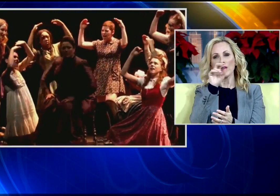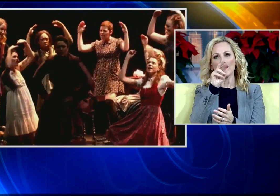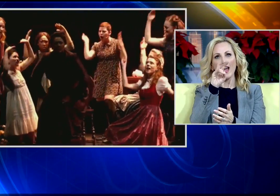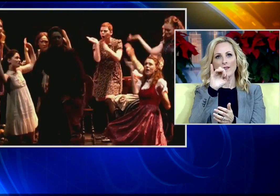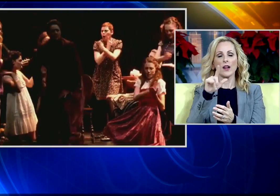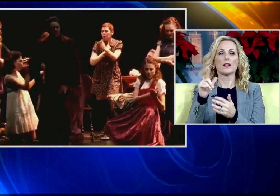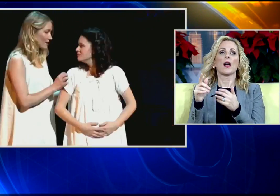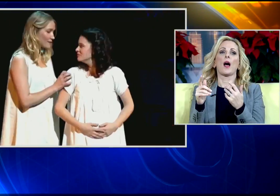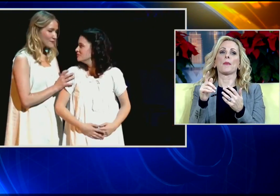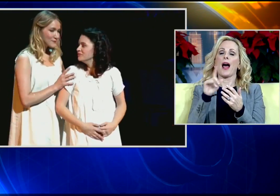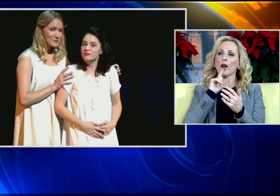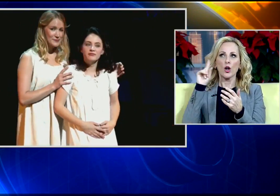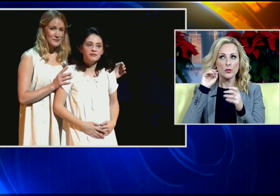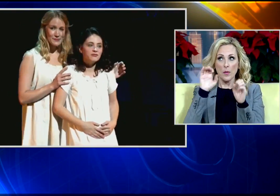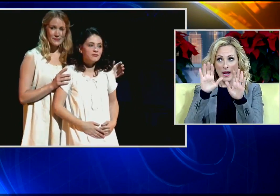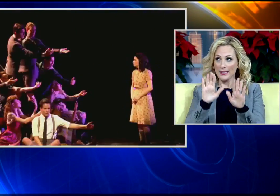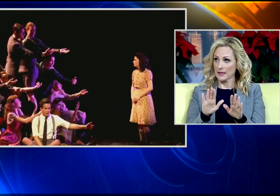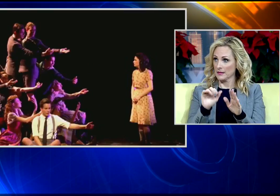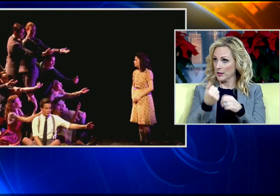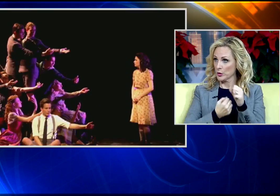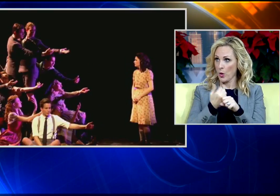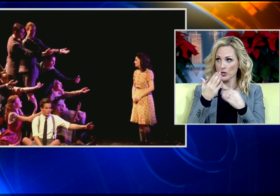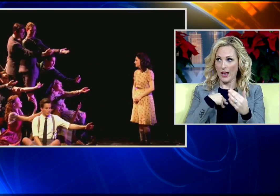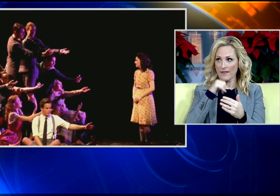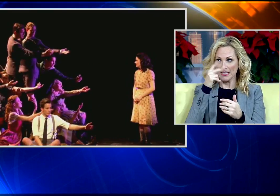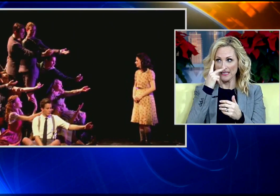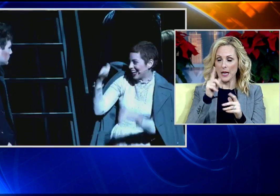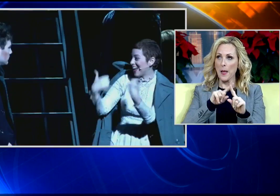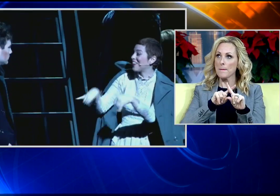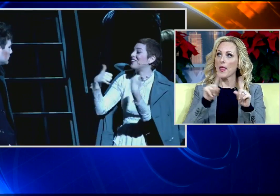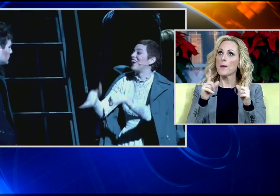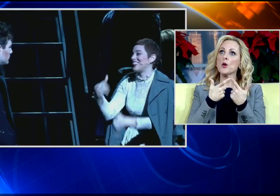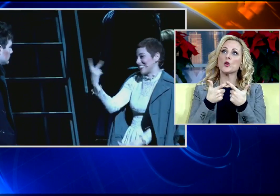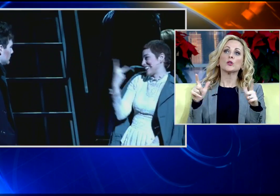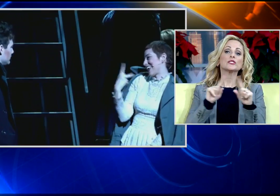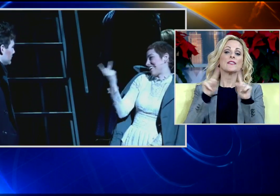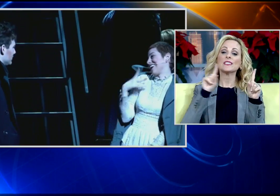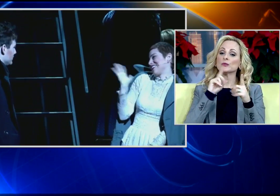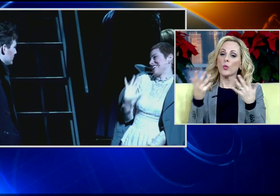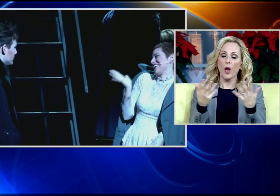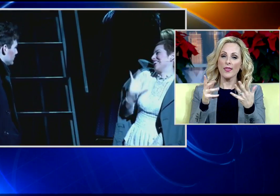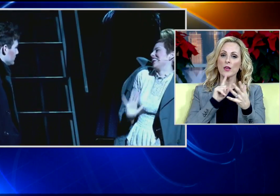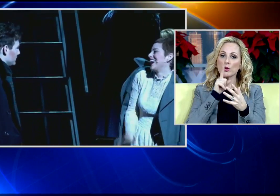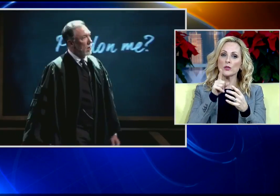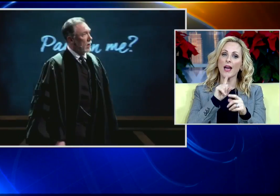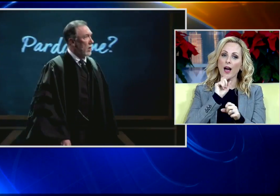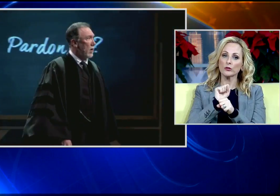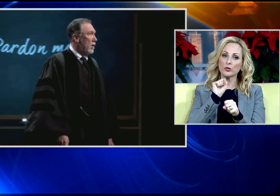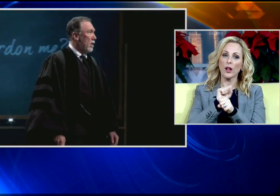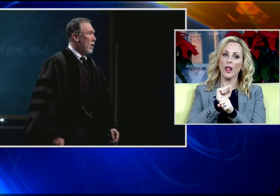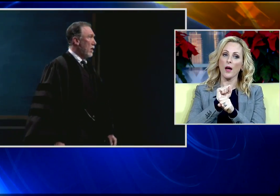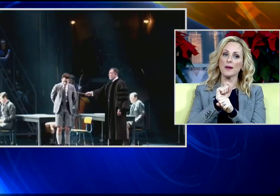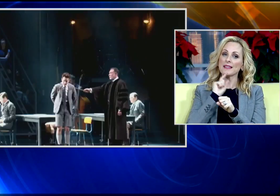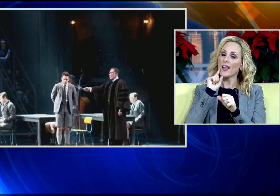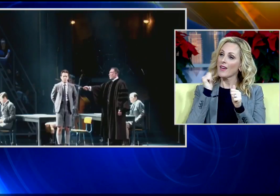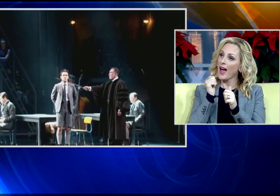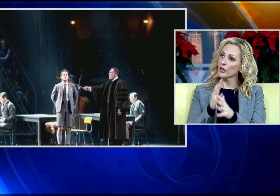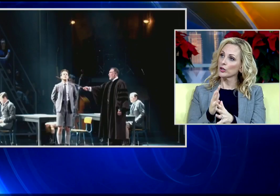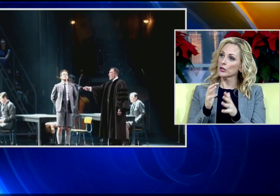like a re-envisioning of the show. And as I heard, like you heard, you saw, it was a great play the first time. What we've done is we've actually put